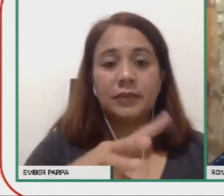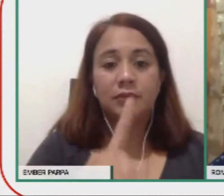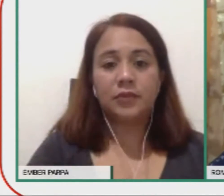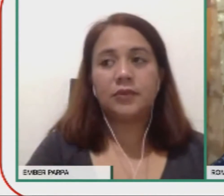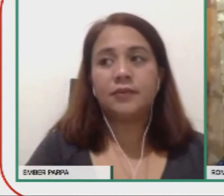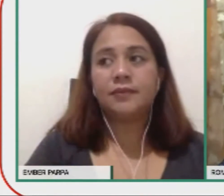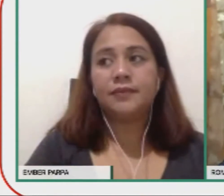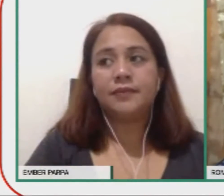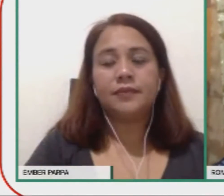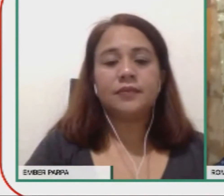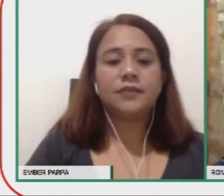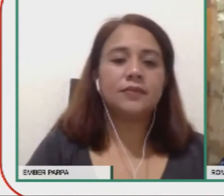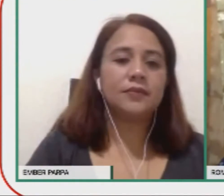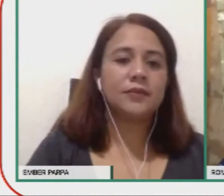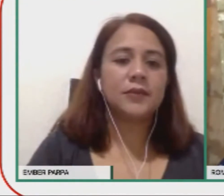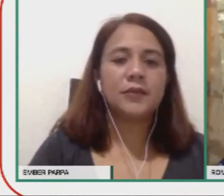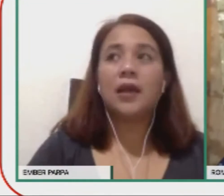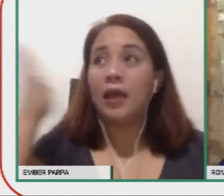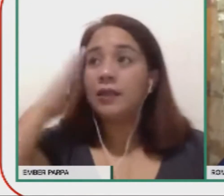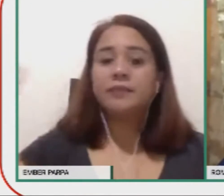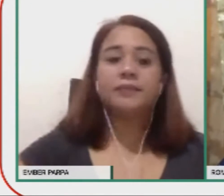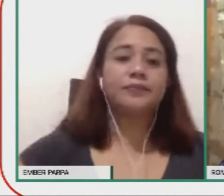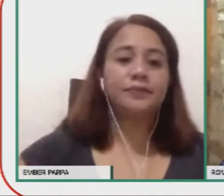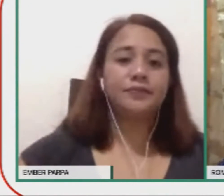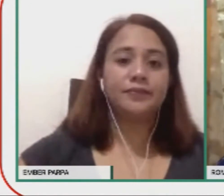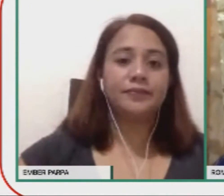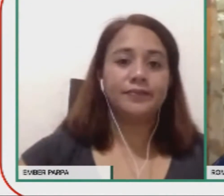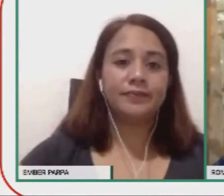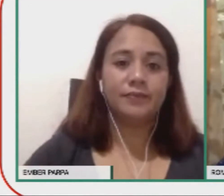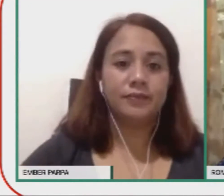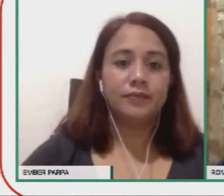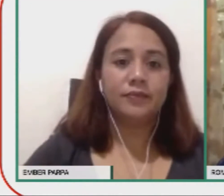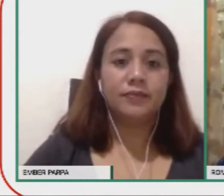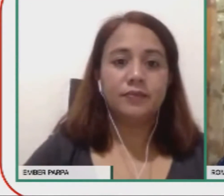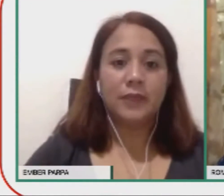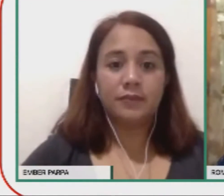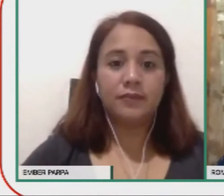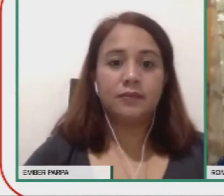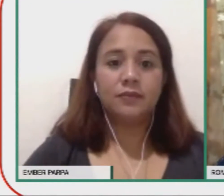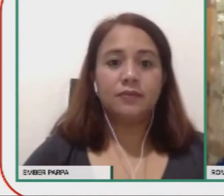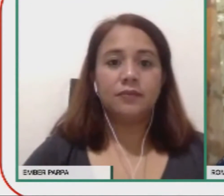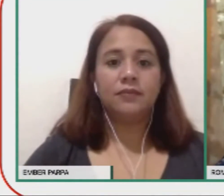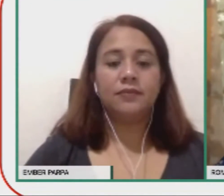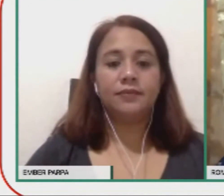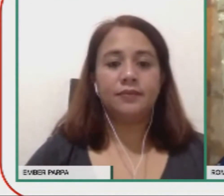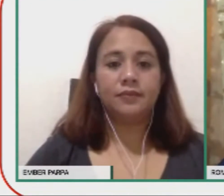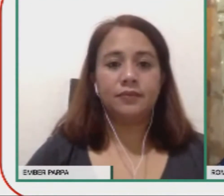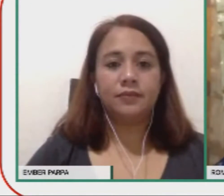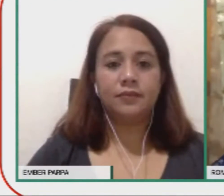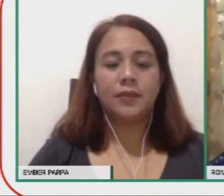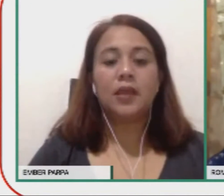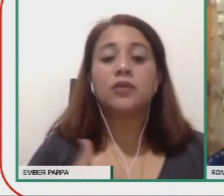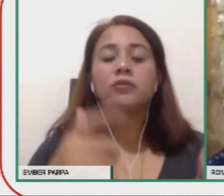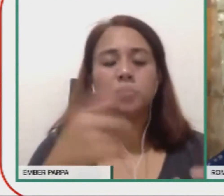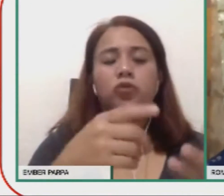can support. You can support activities that help the